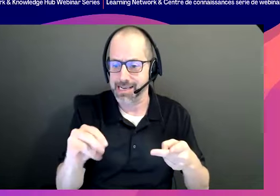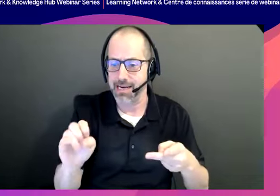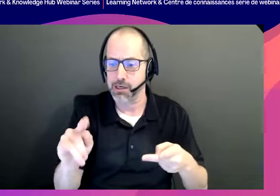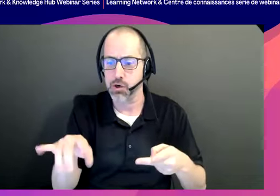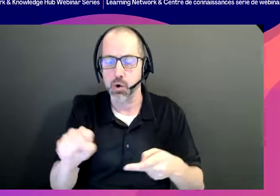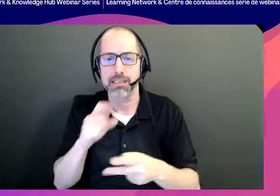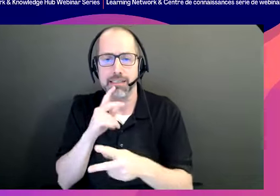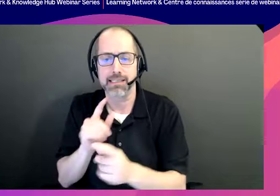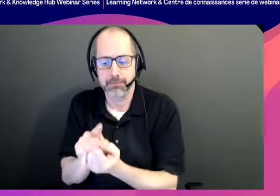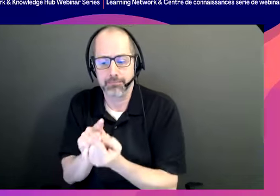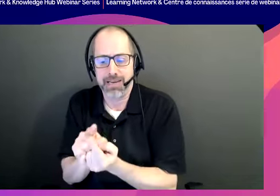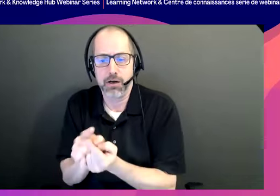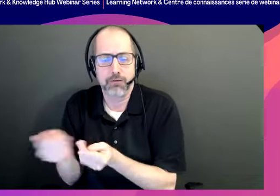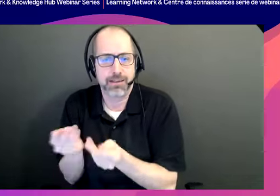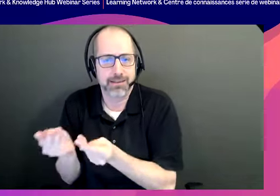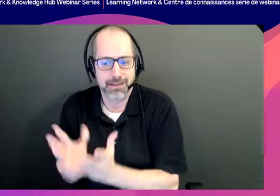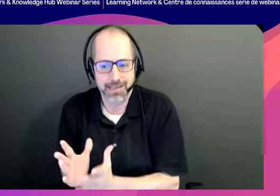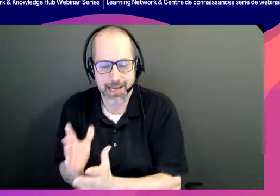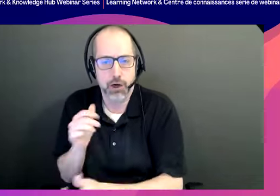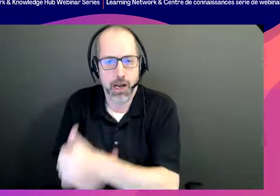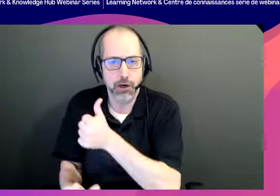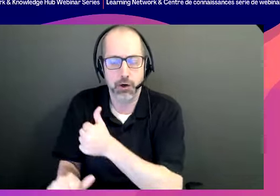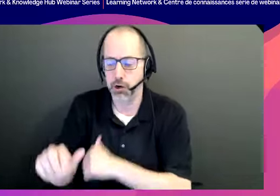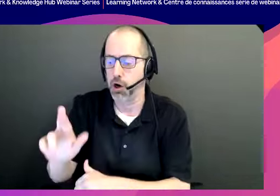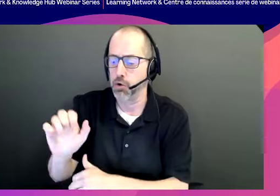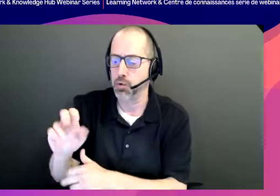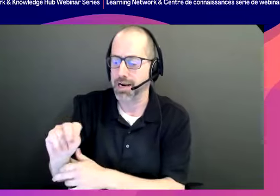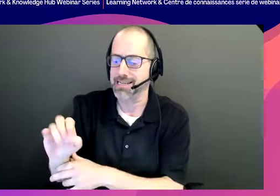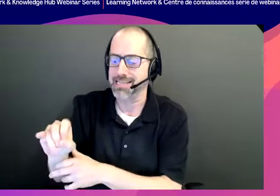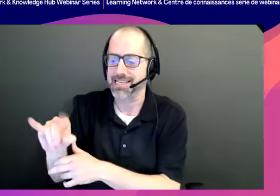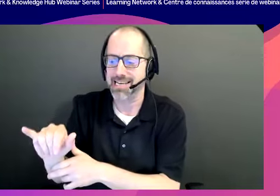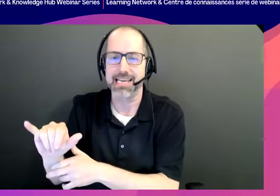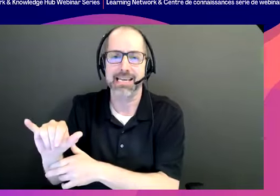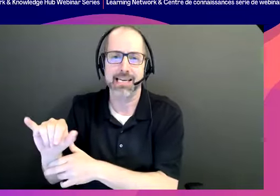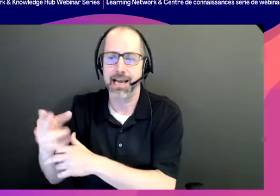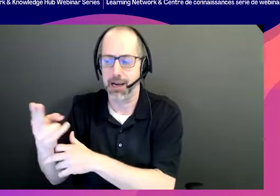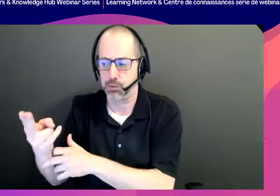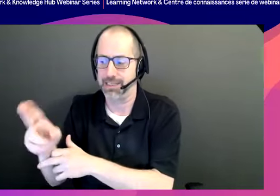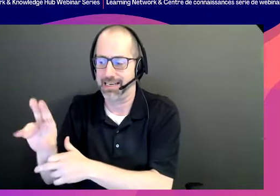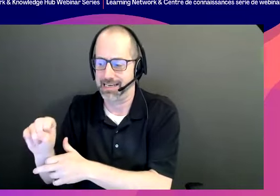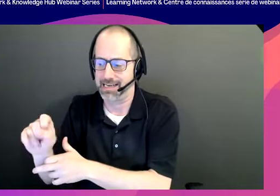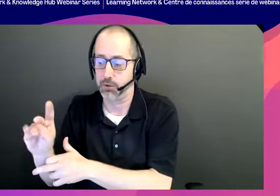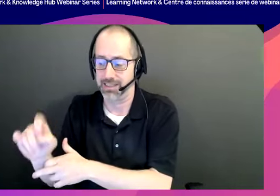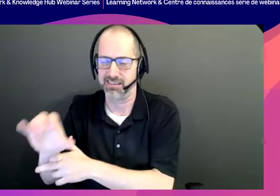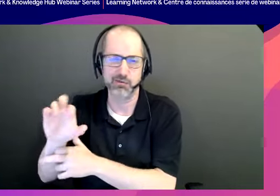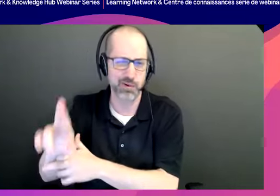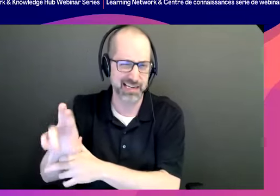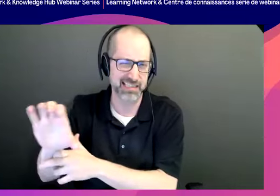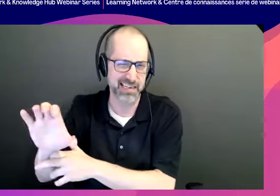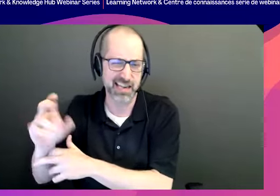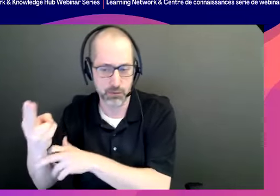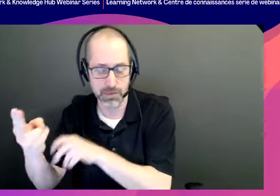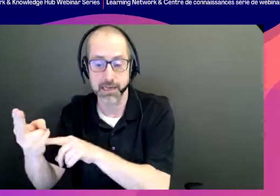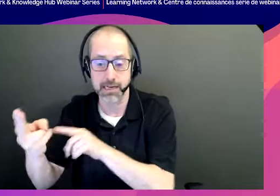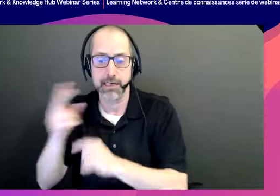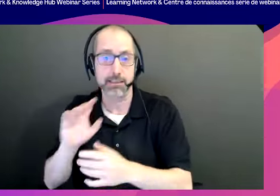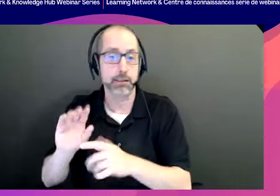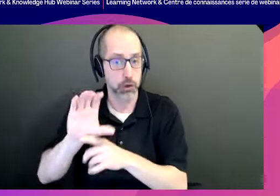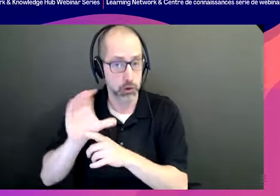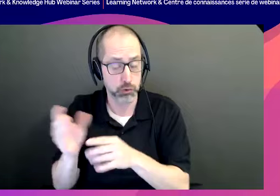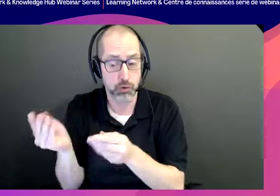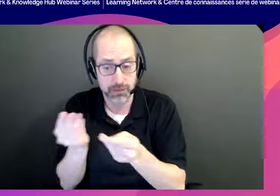also proud to work in her community as a Dene Cree cultural facilitator and cultural research facilitator.